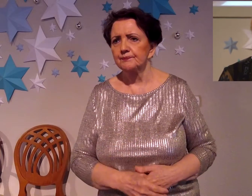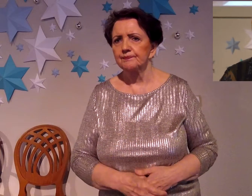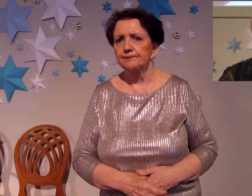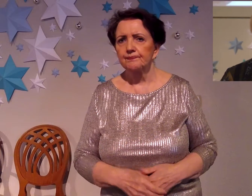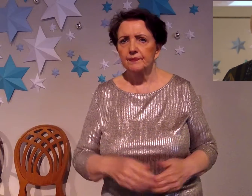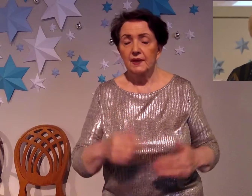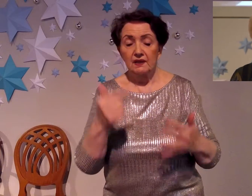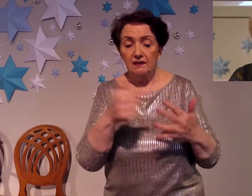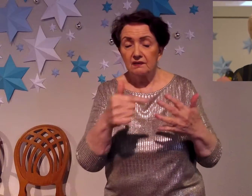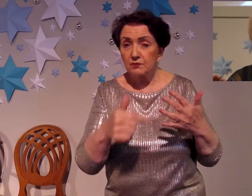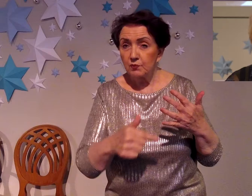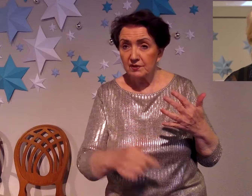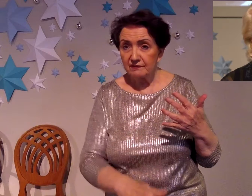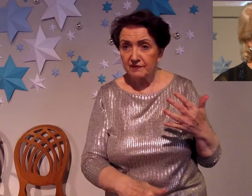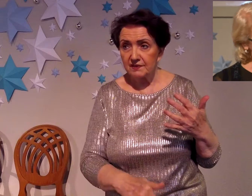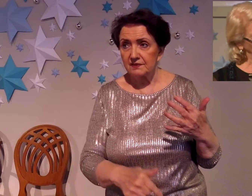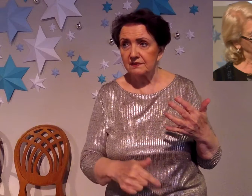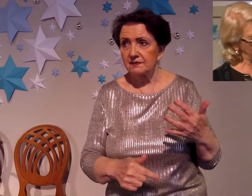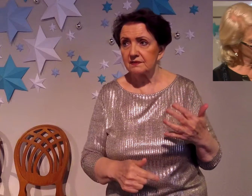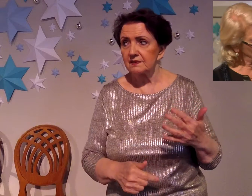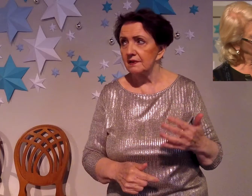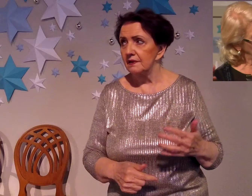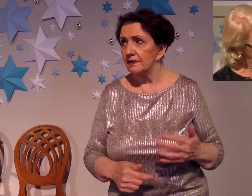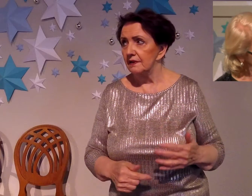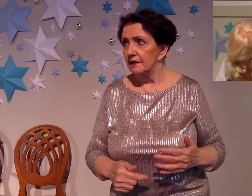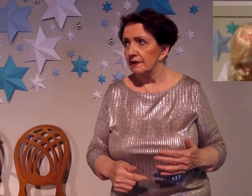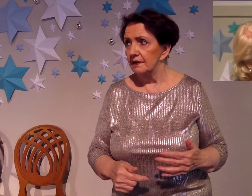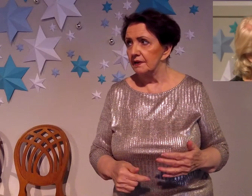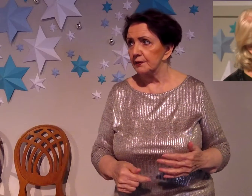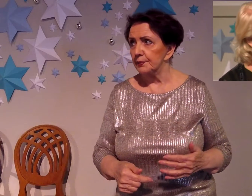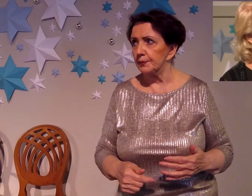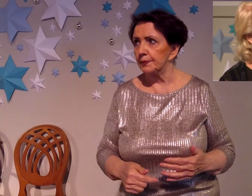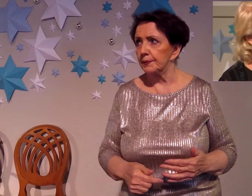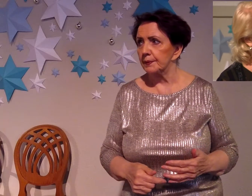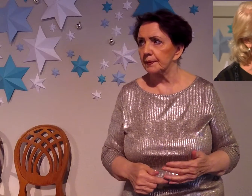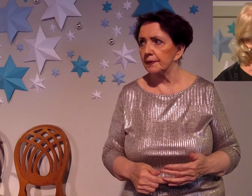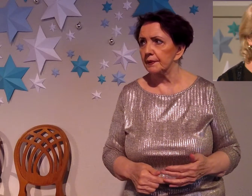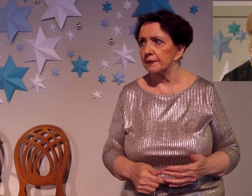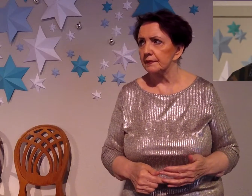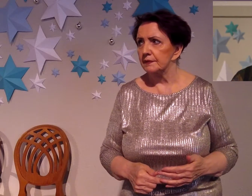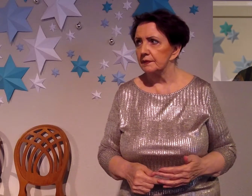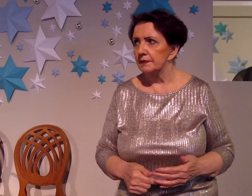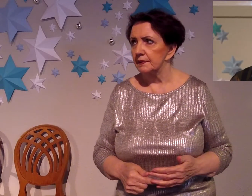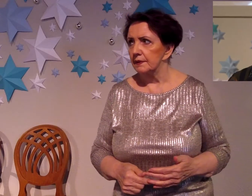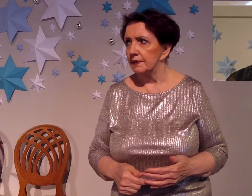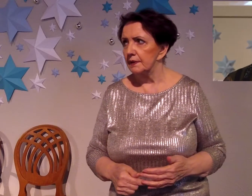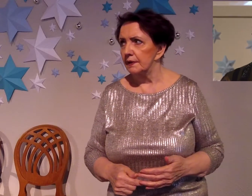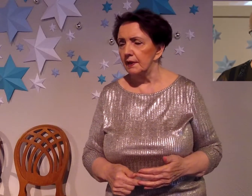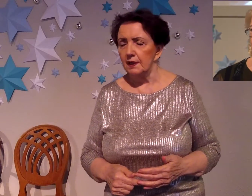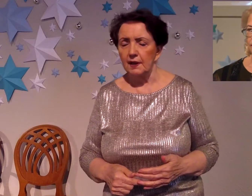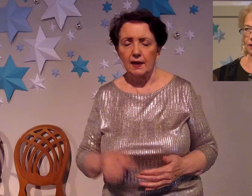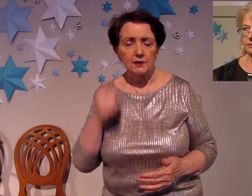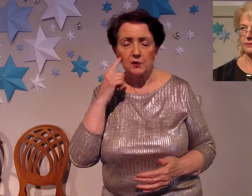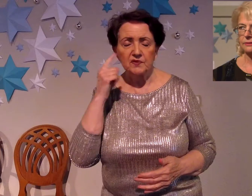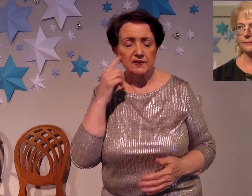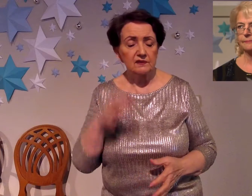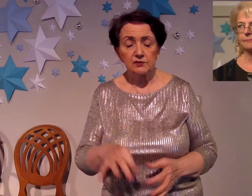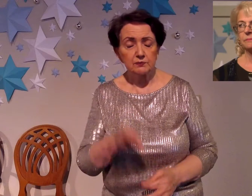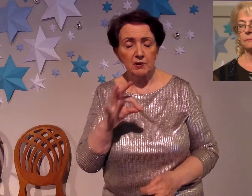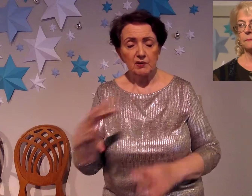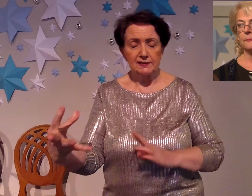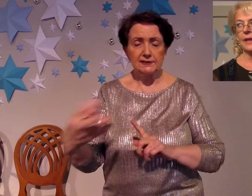Each one of these, I'm using that idea lightly. I don't think there's spirits out there that are attacking